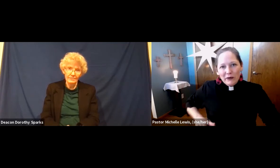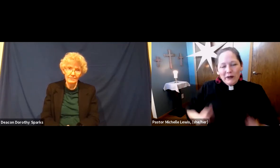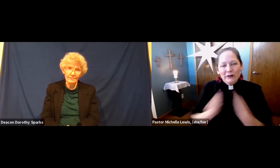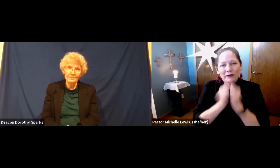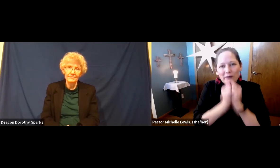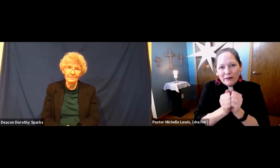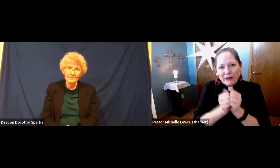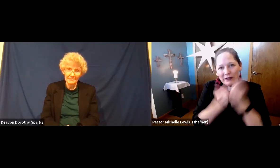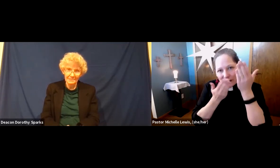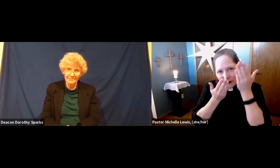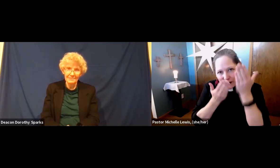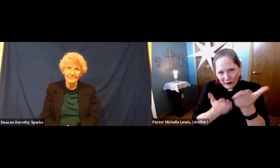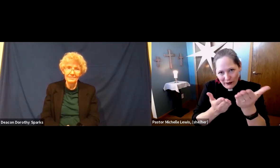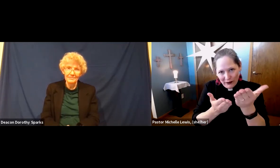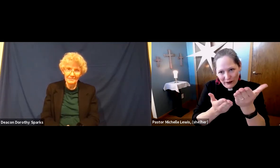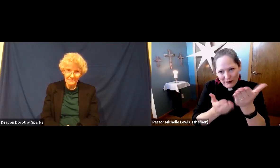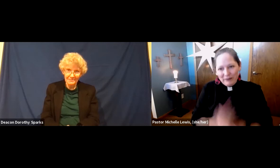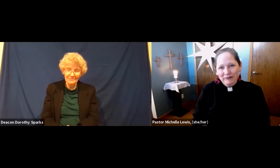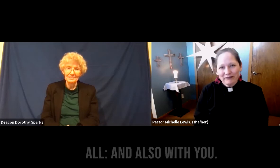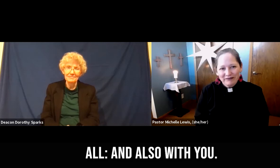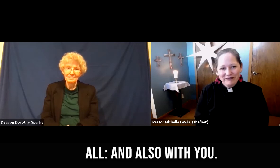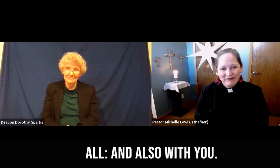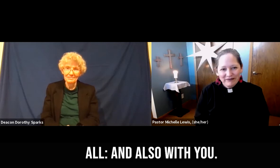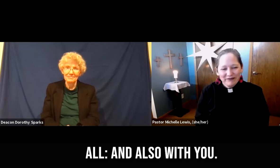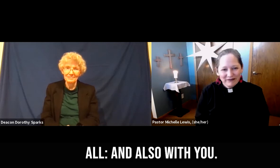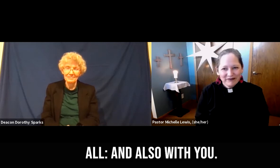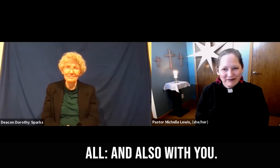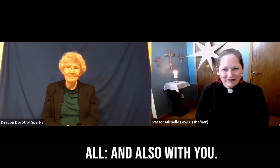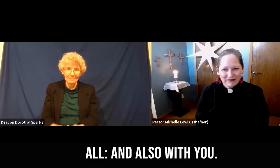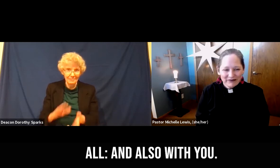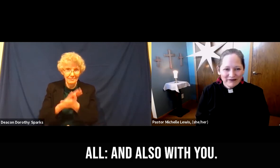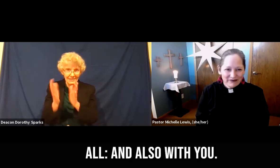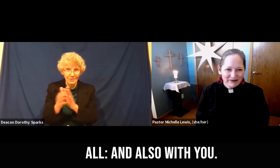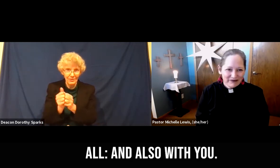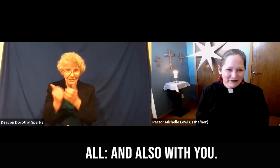Peace from our Lord with you always,